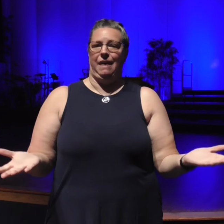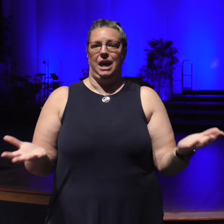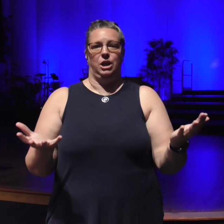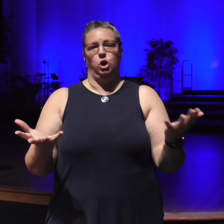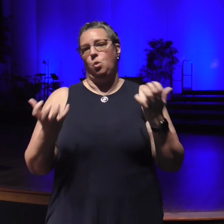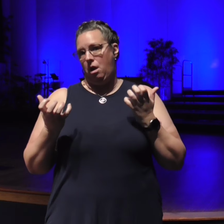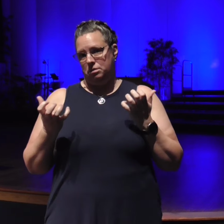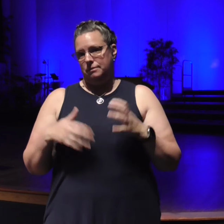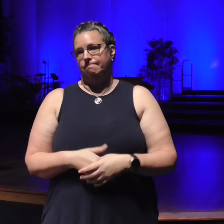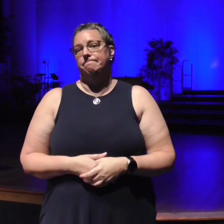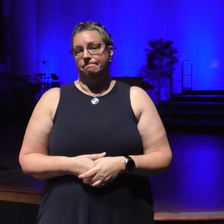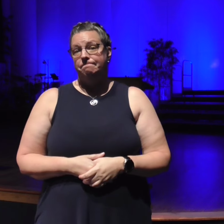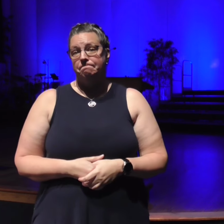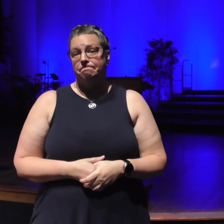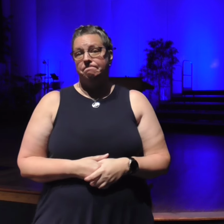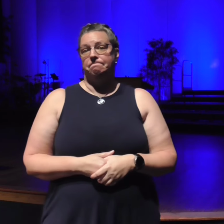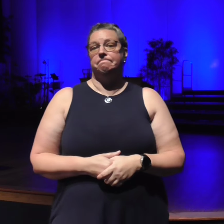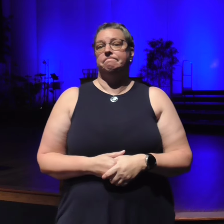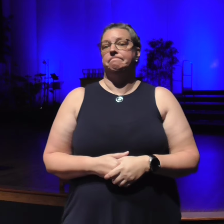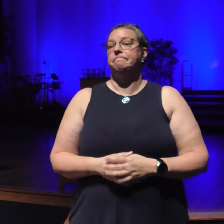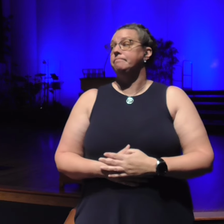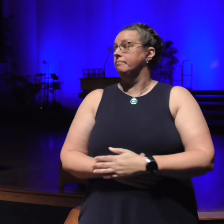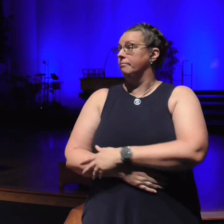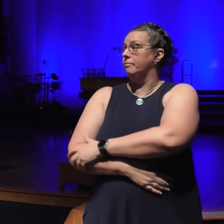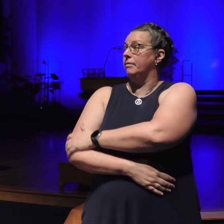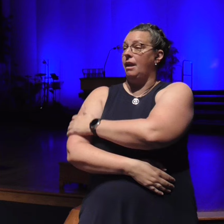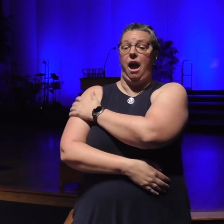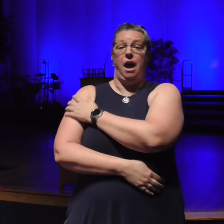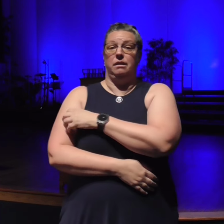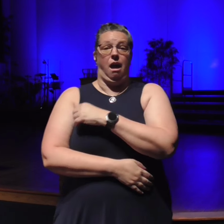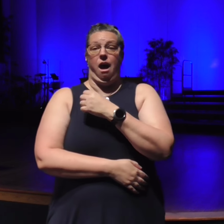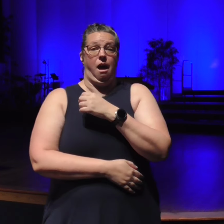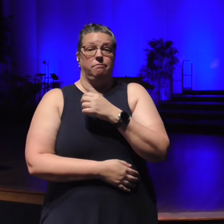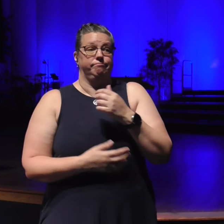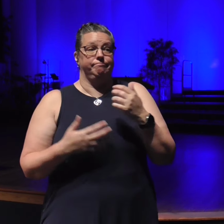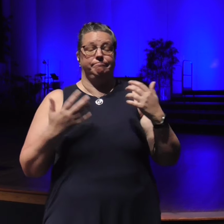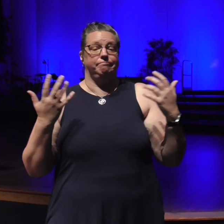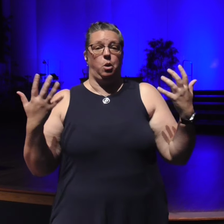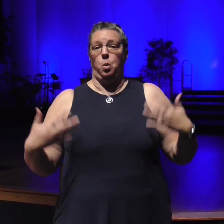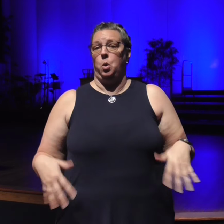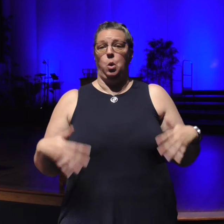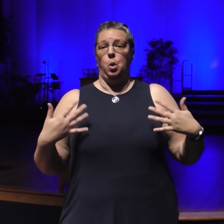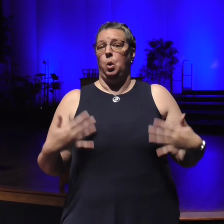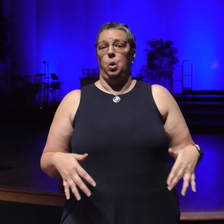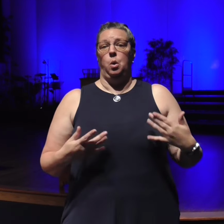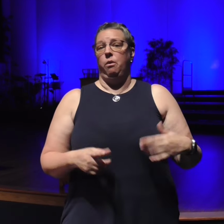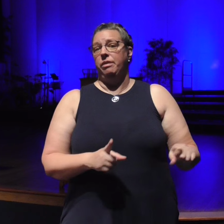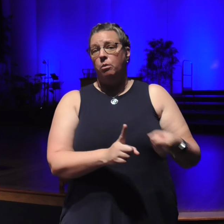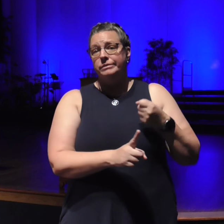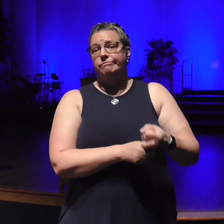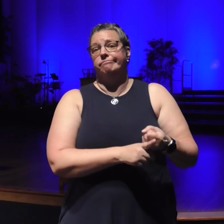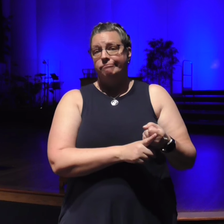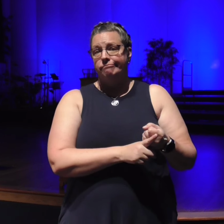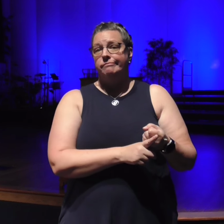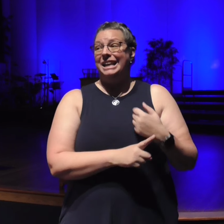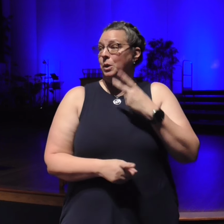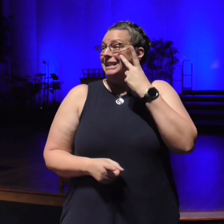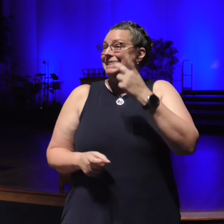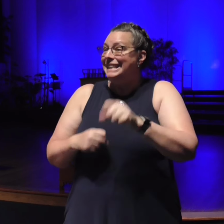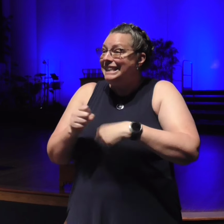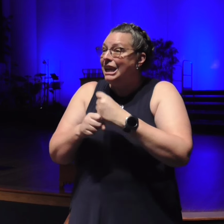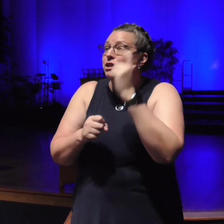you set your mind to. I can't tell you what an influence. As you can see, years later, and I